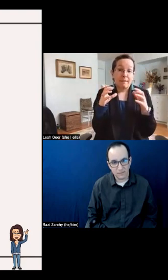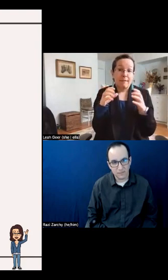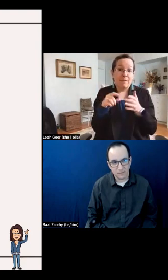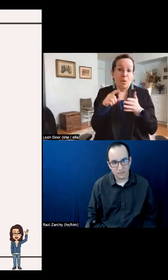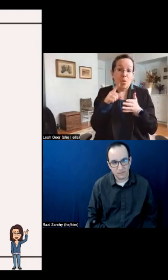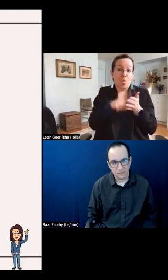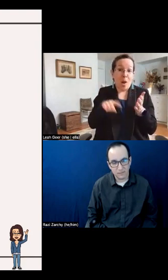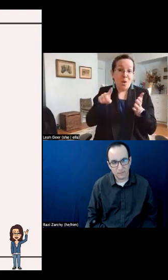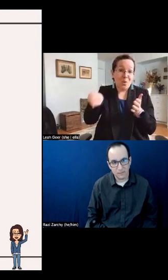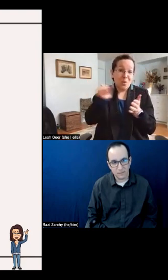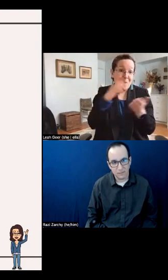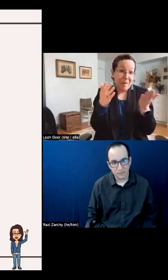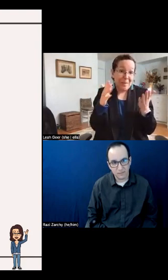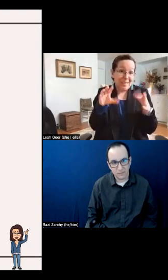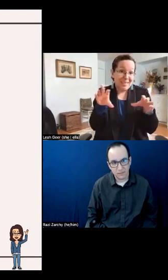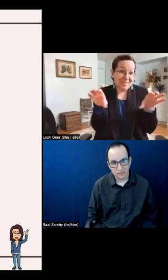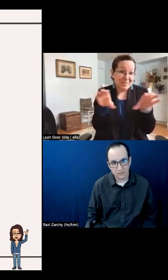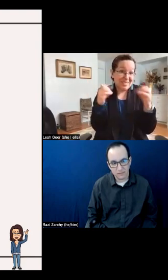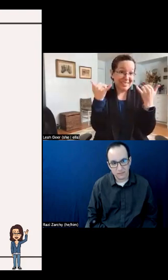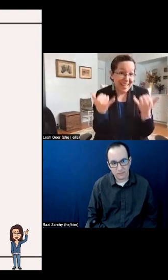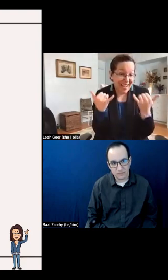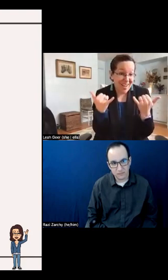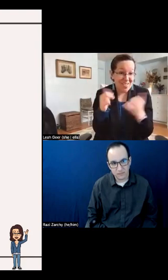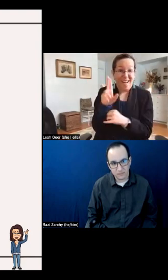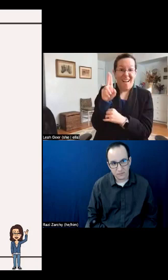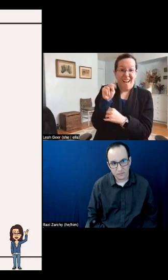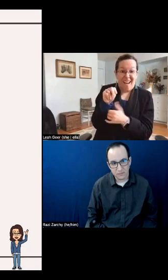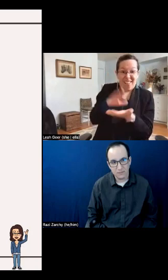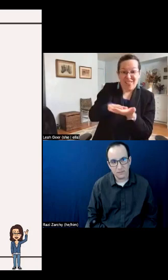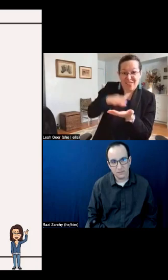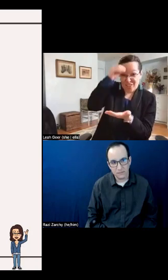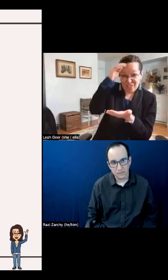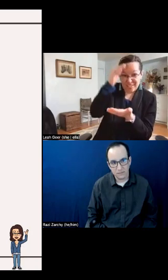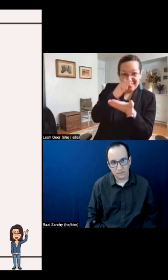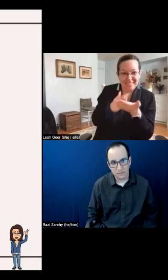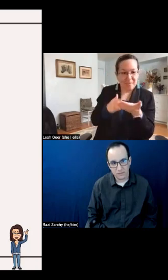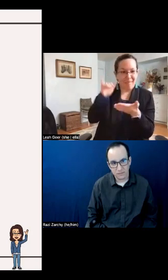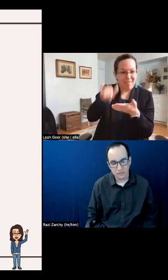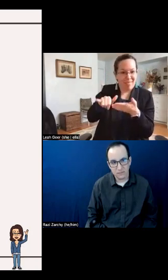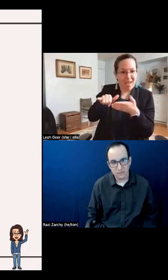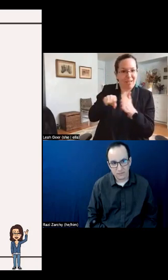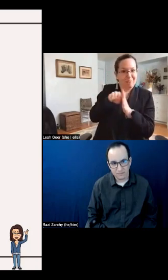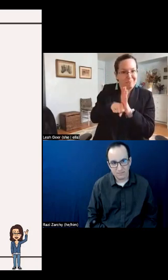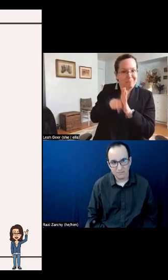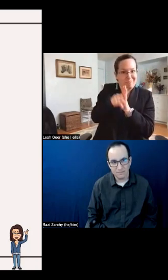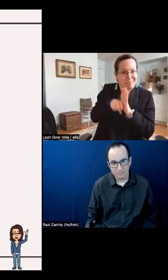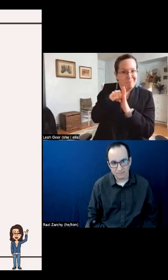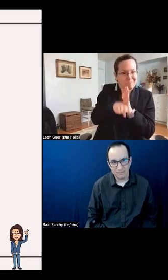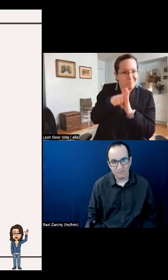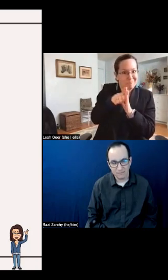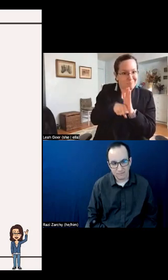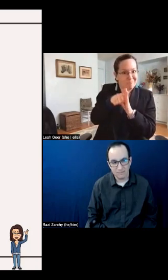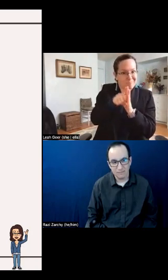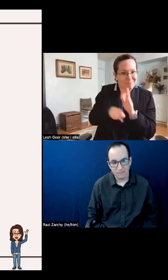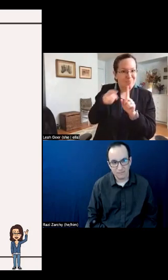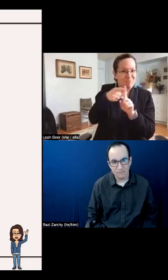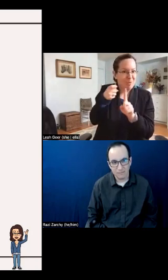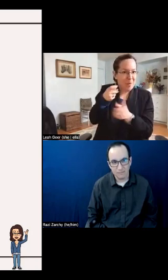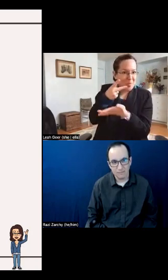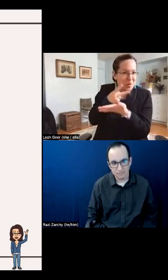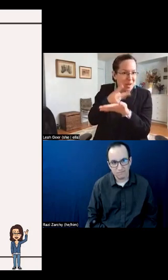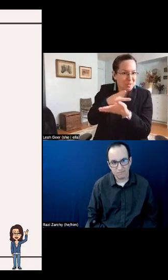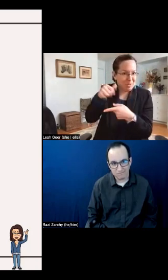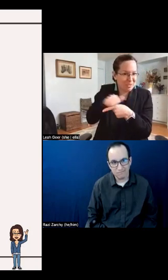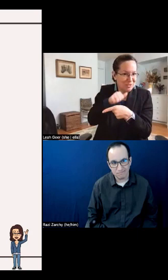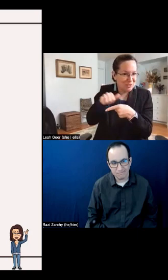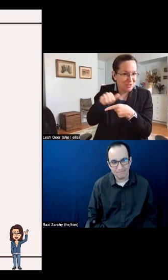is superior to the other, but the truth is that they are one and the same. It's possible that there is some unlearning of these